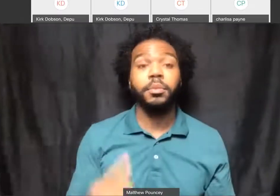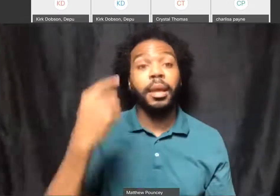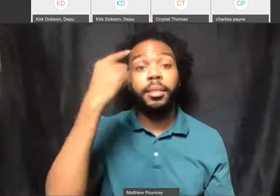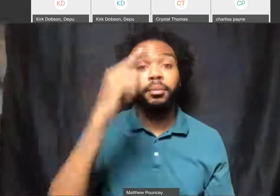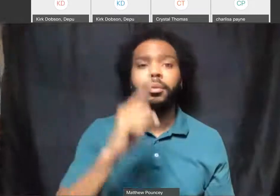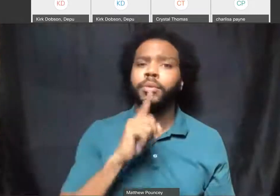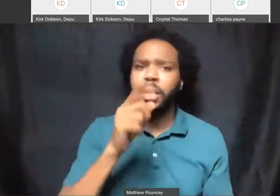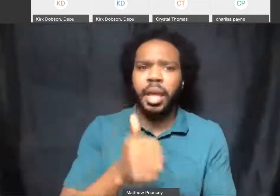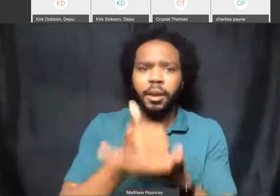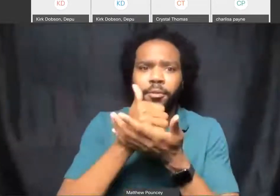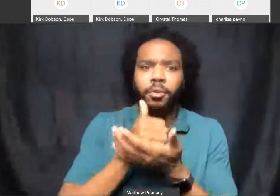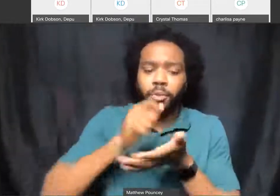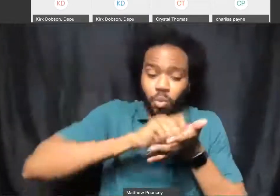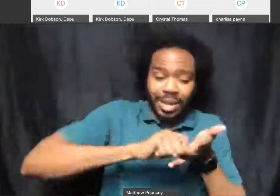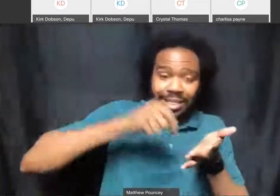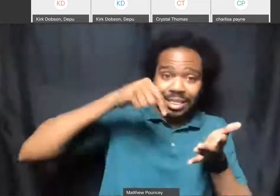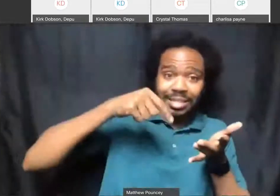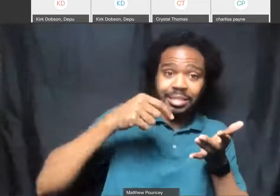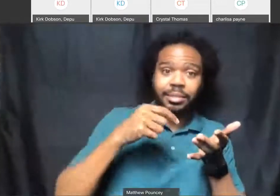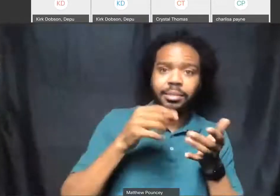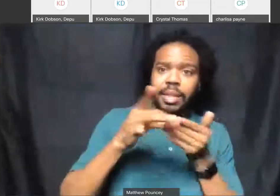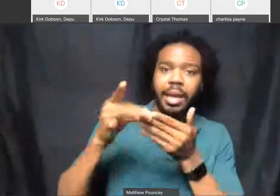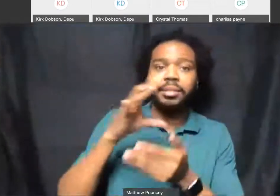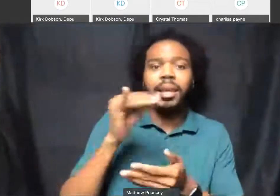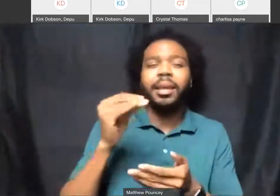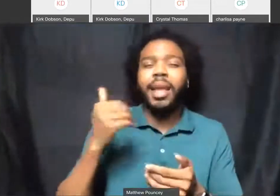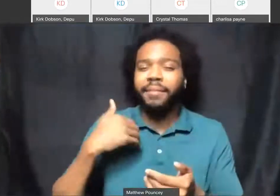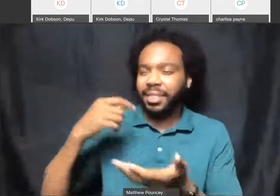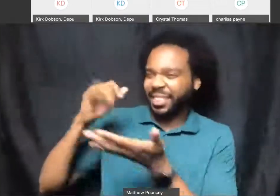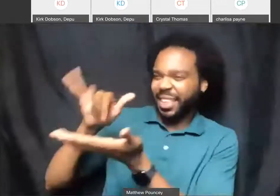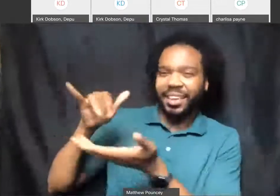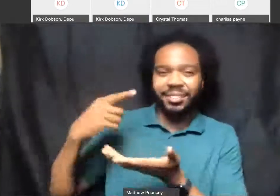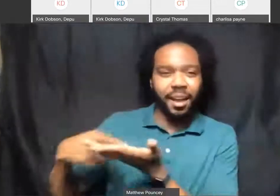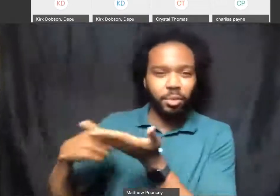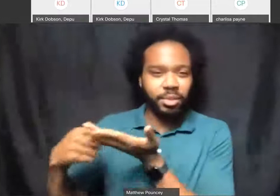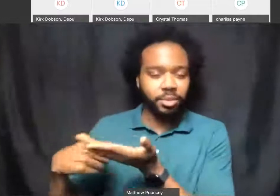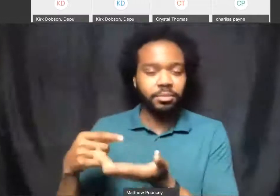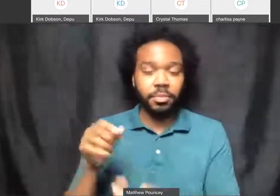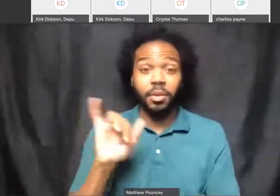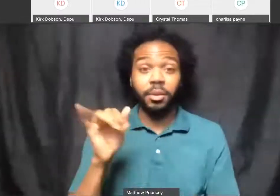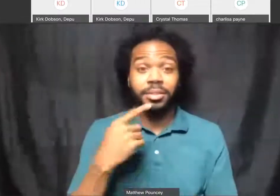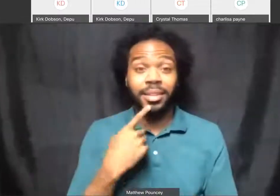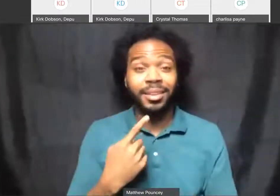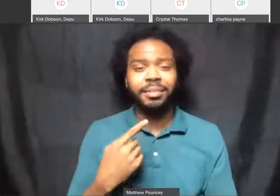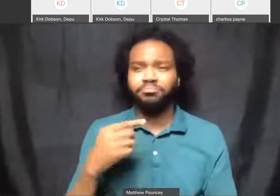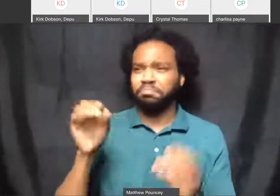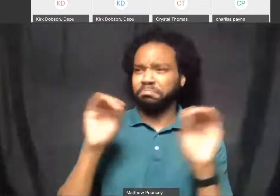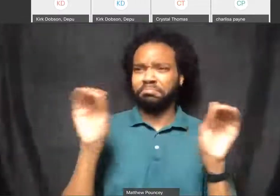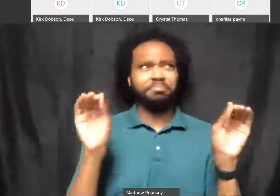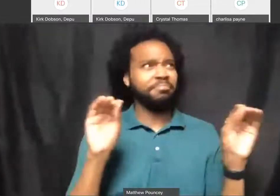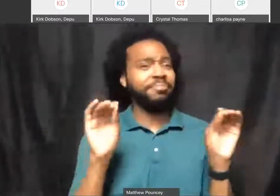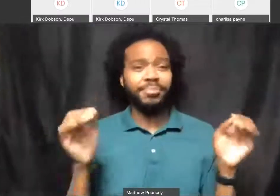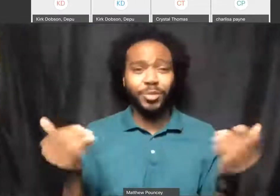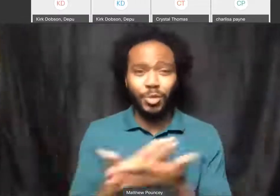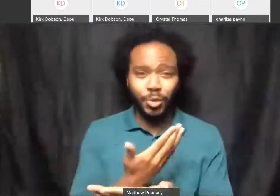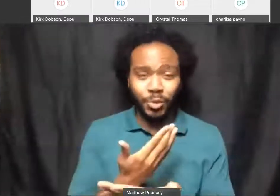this guidance and as we begin to have those conversations, because, like I say, none of this is new in